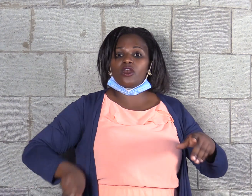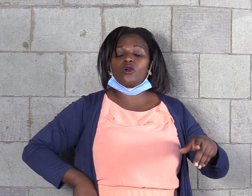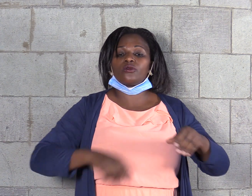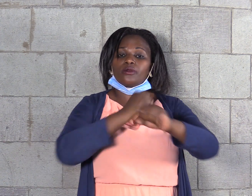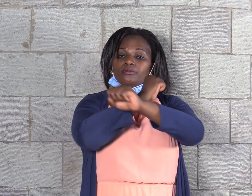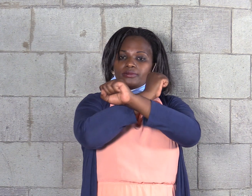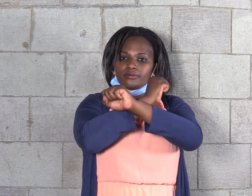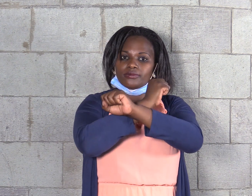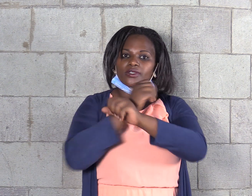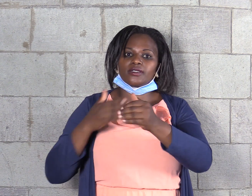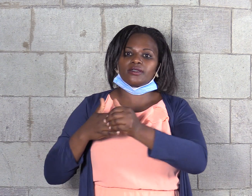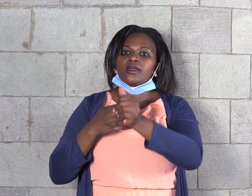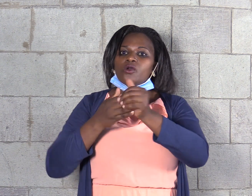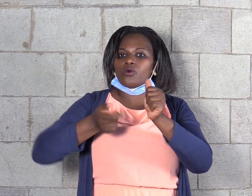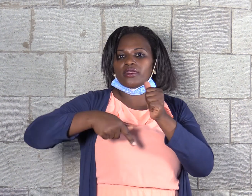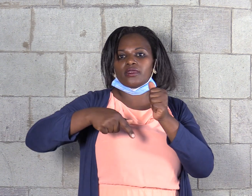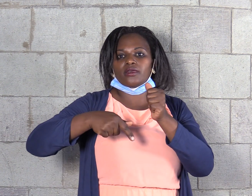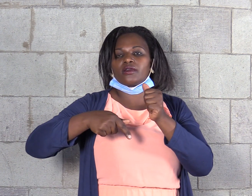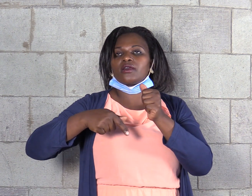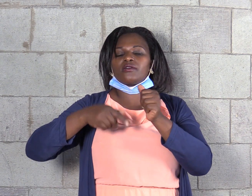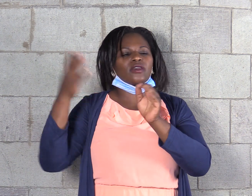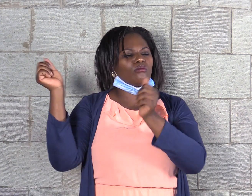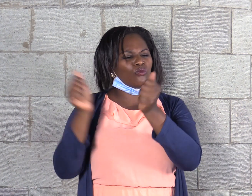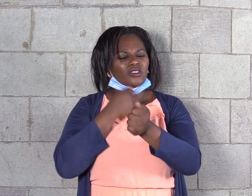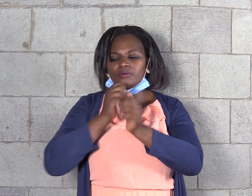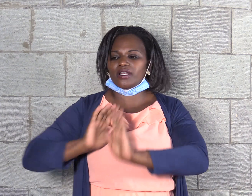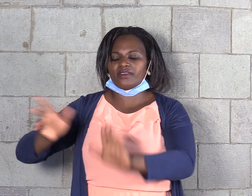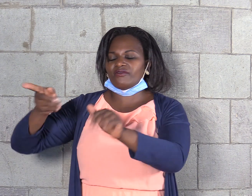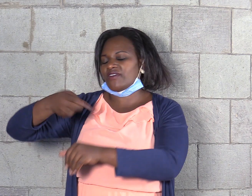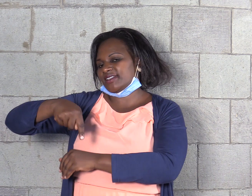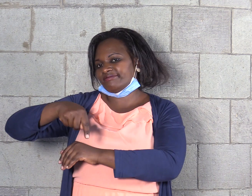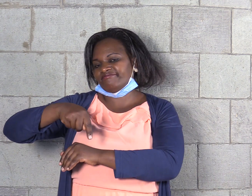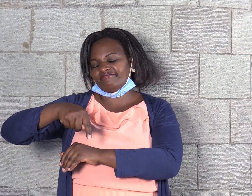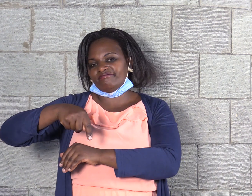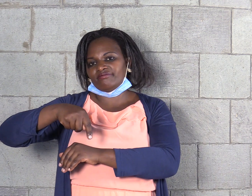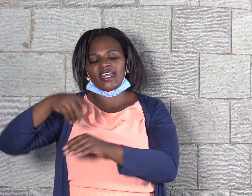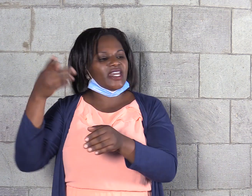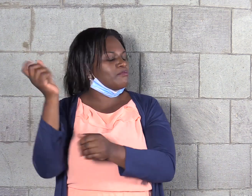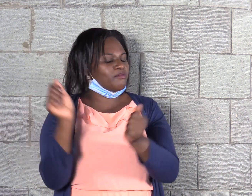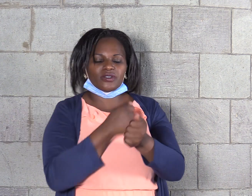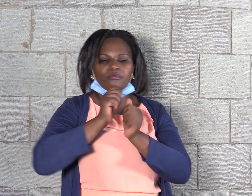the Lord is there with us. He will not leave us and He will never forsake us, because He's a faithful